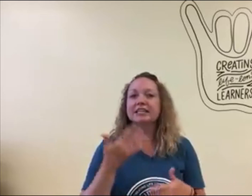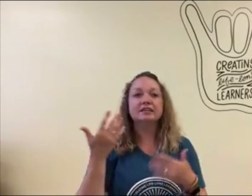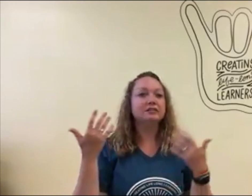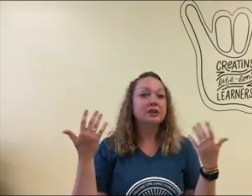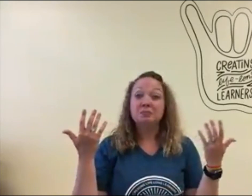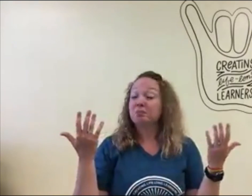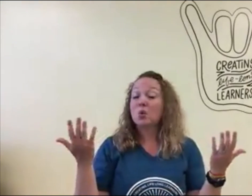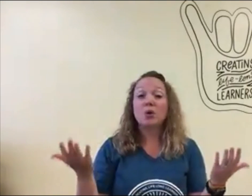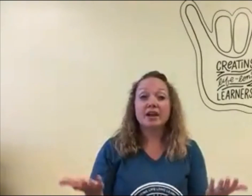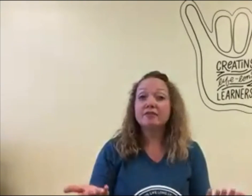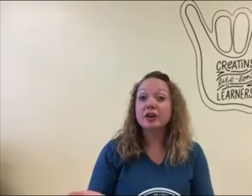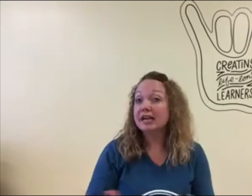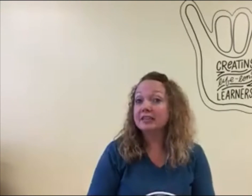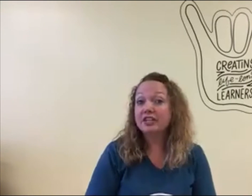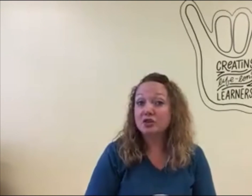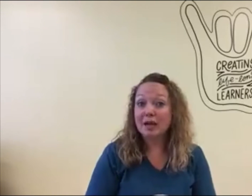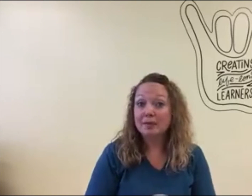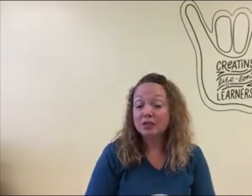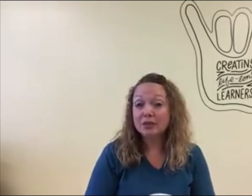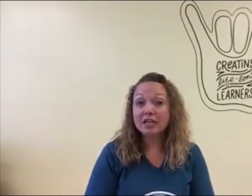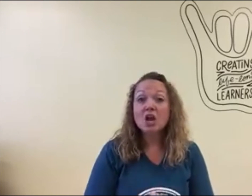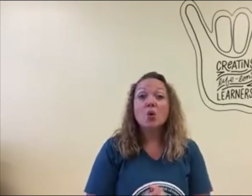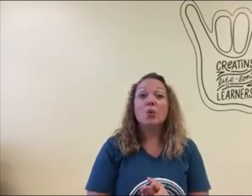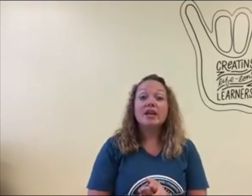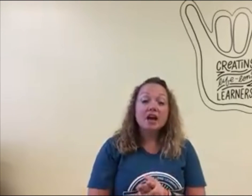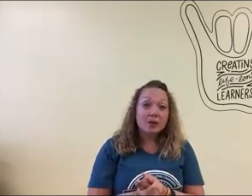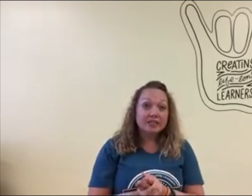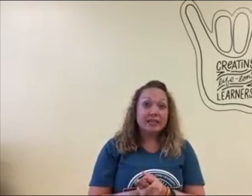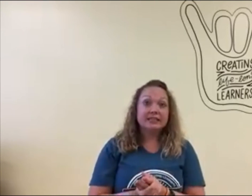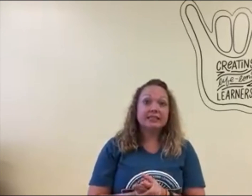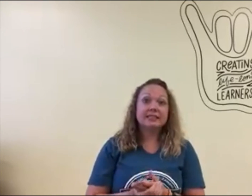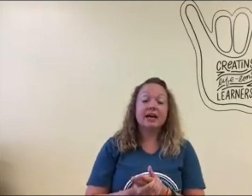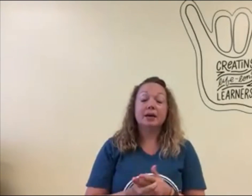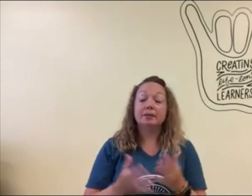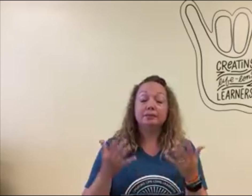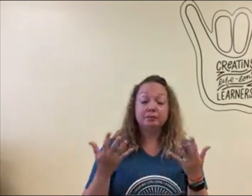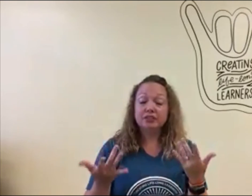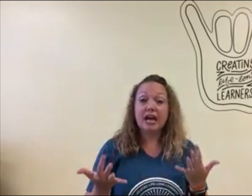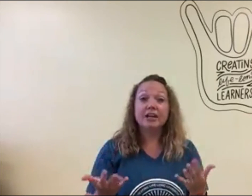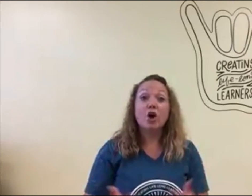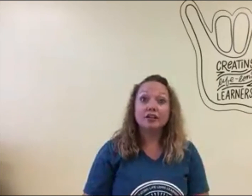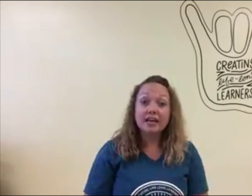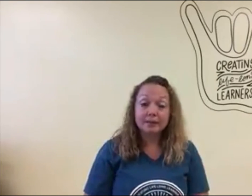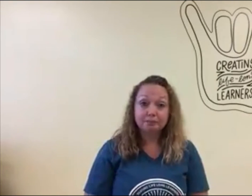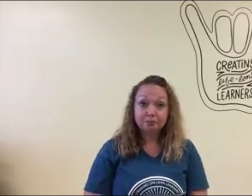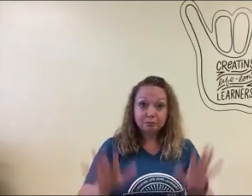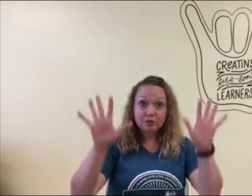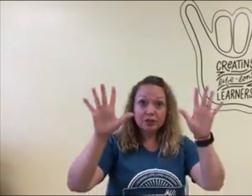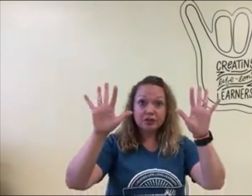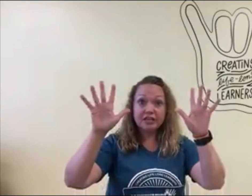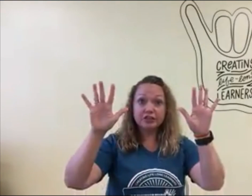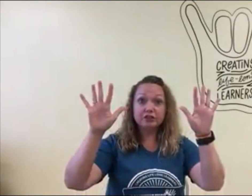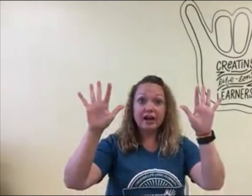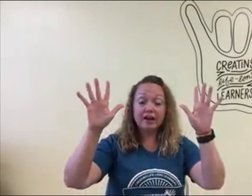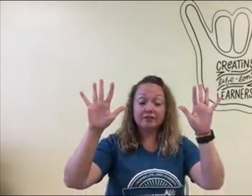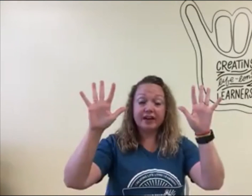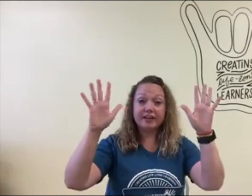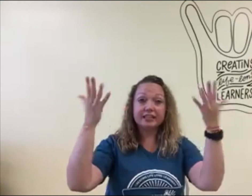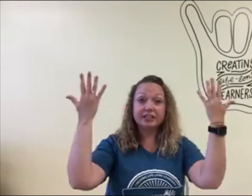of whatever activity you might be doing, we always like to sign all done. So you take five hands and you just